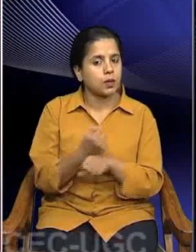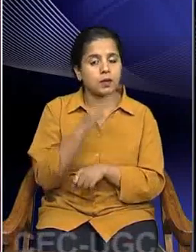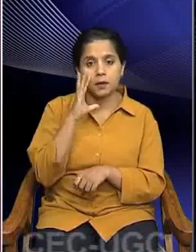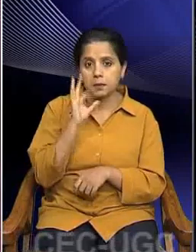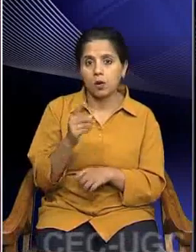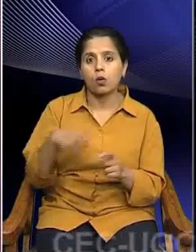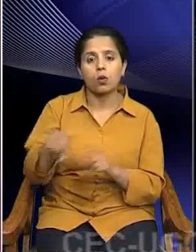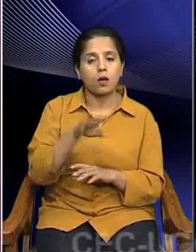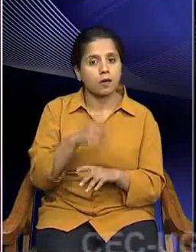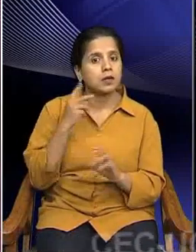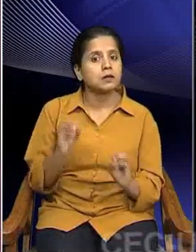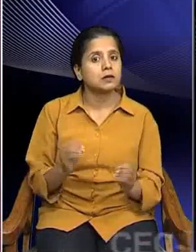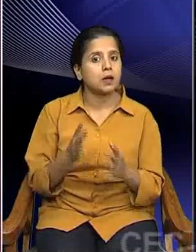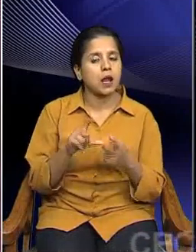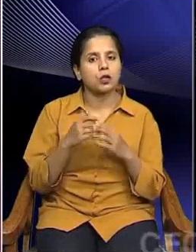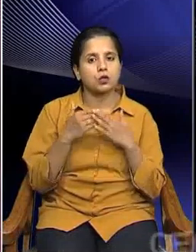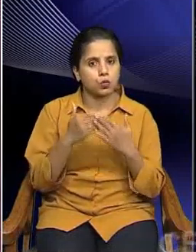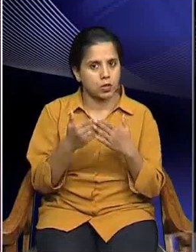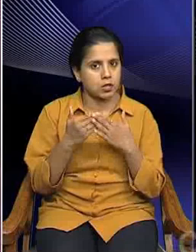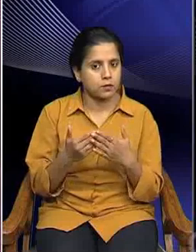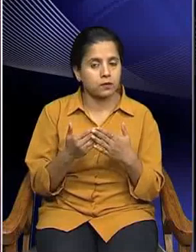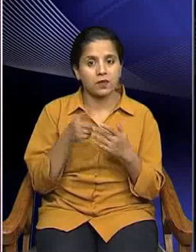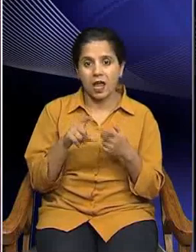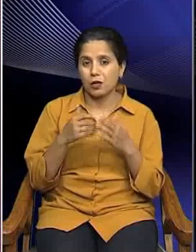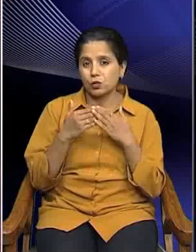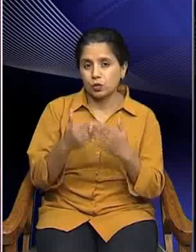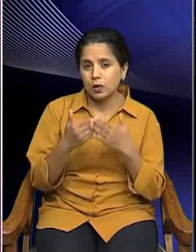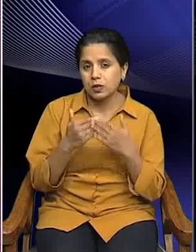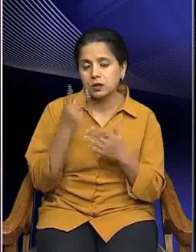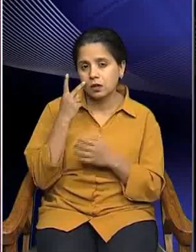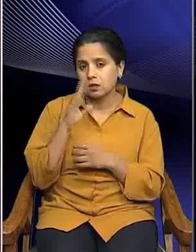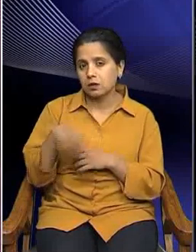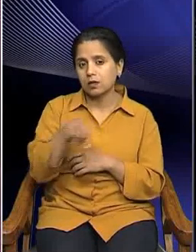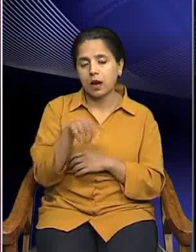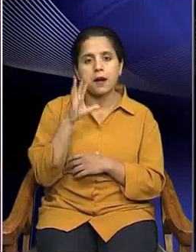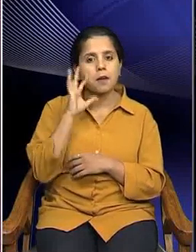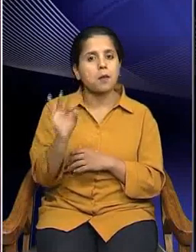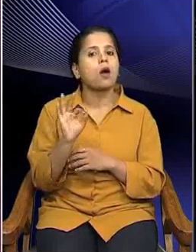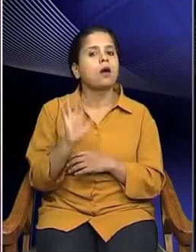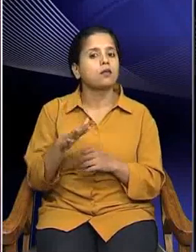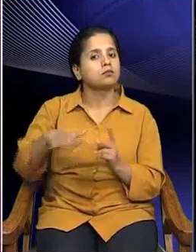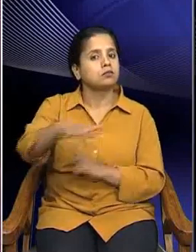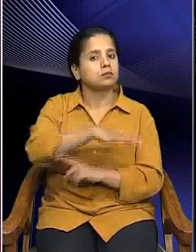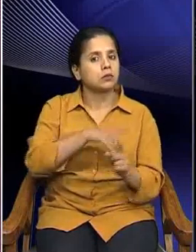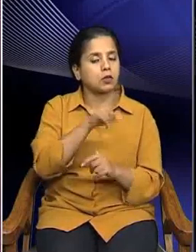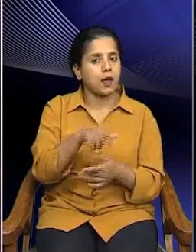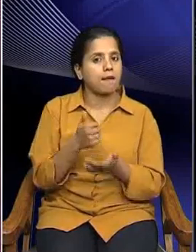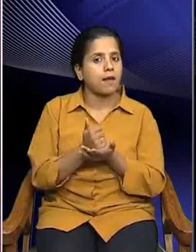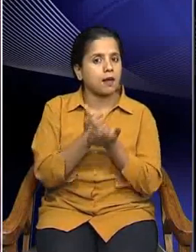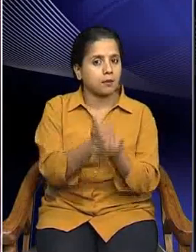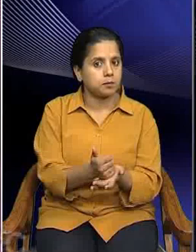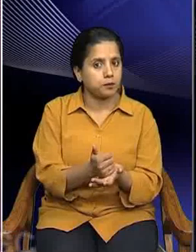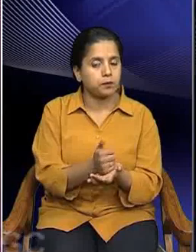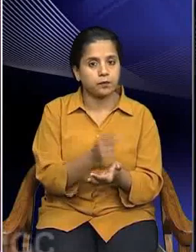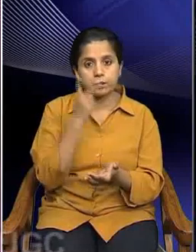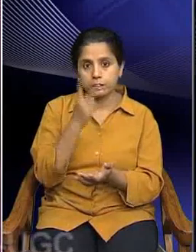dimensions, starting from education, because education is one of the key areas that can really help to bring